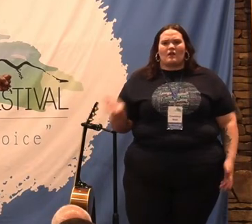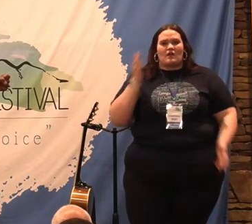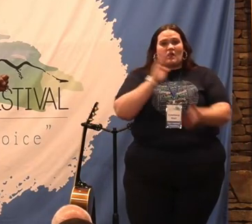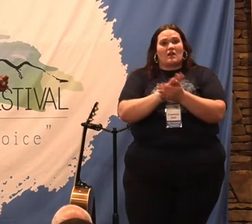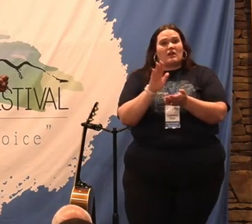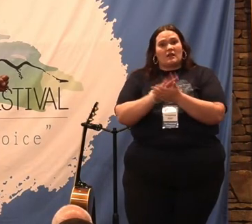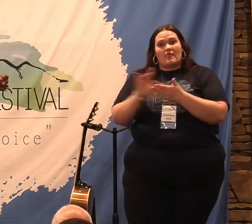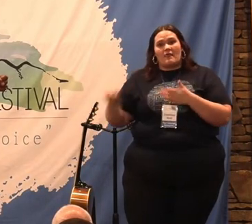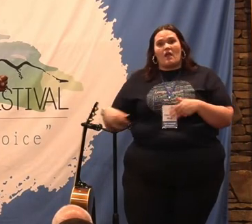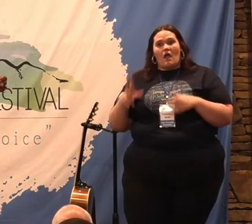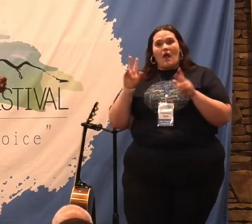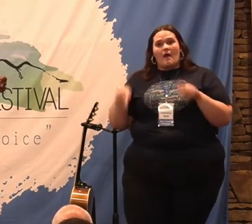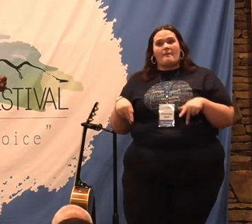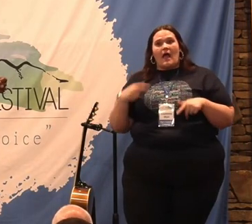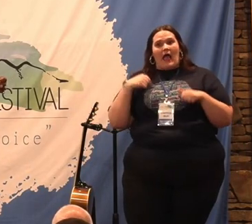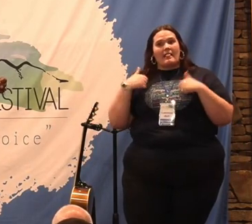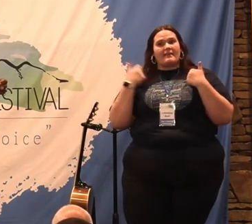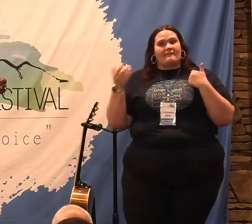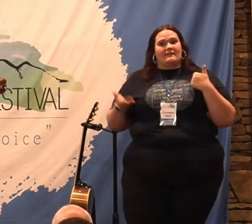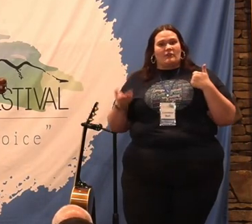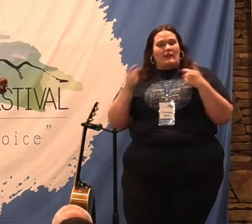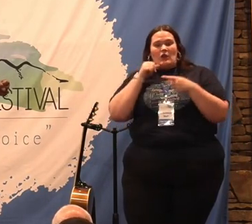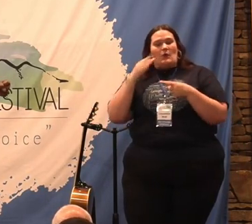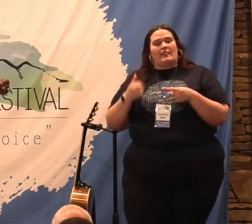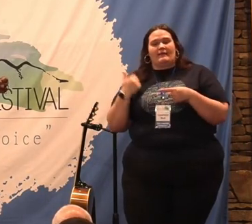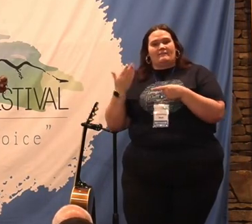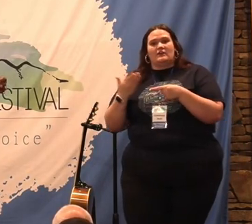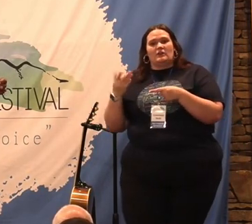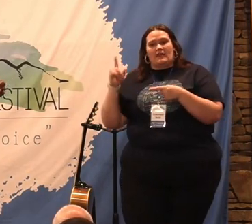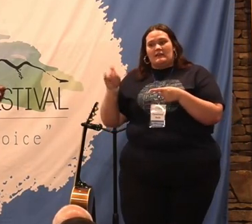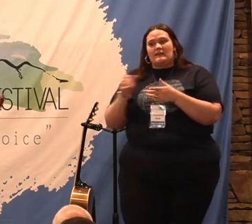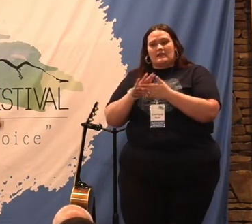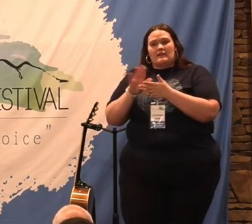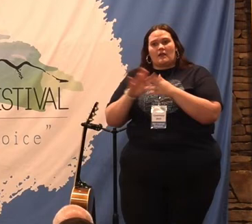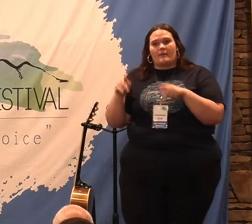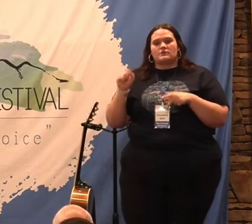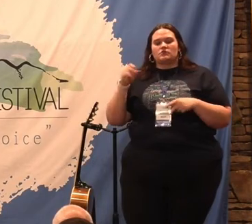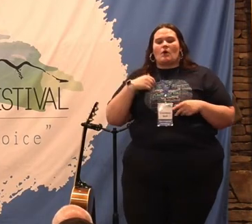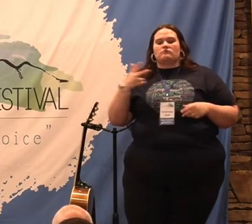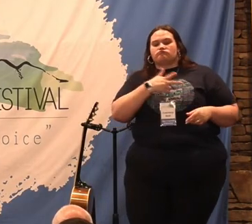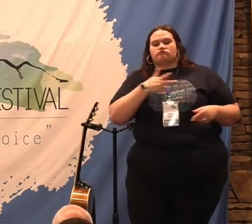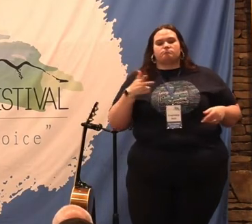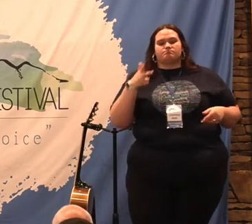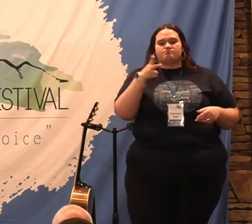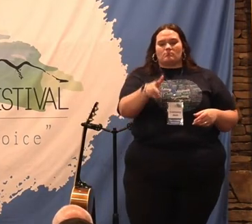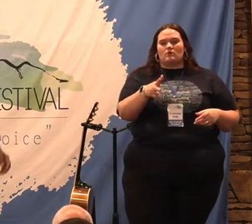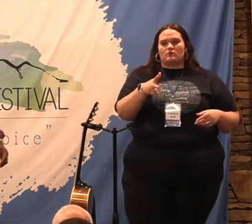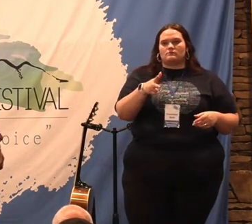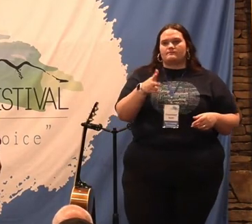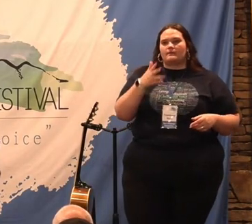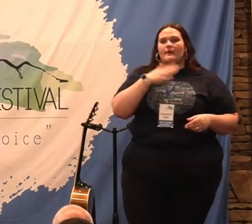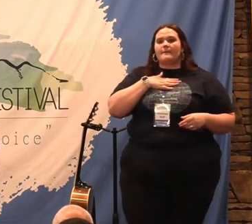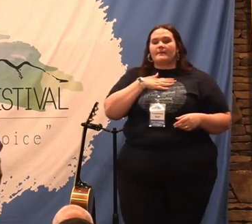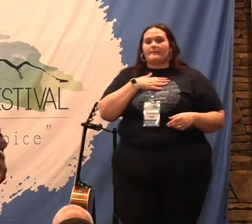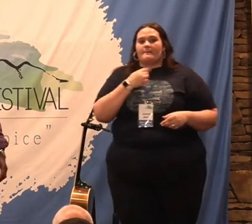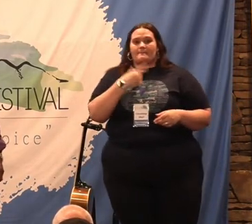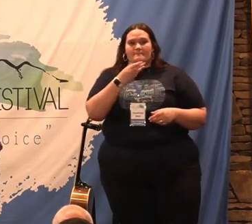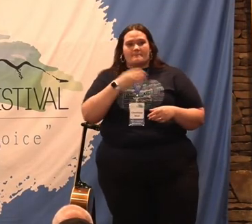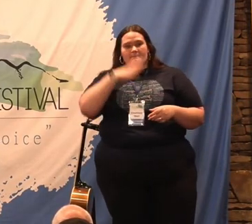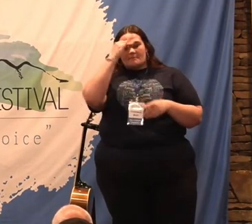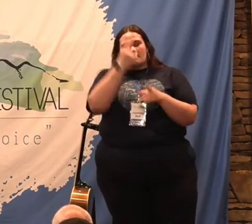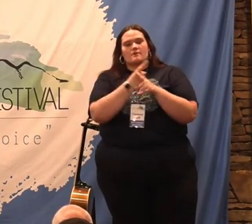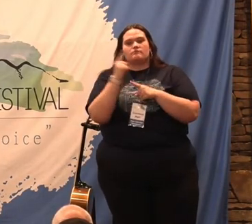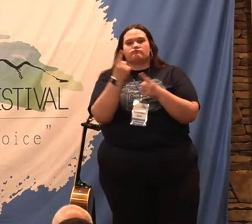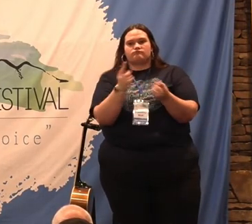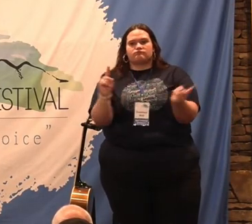mess up. I live here, they don't live here. They're gonna clean this mess up. So I parked the car. My brother and I, we get out of the